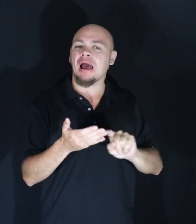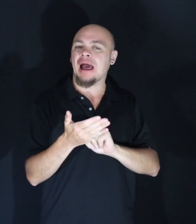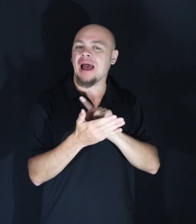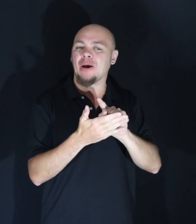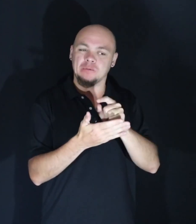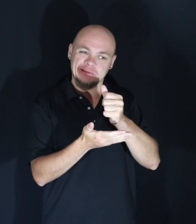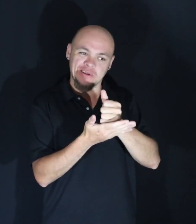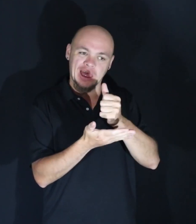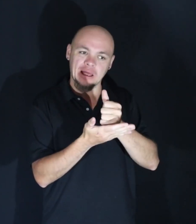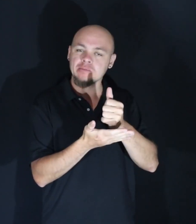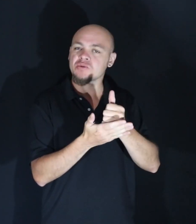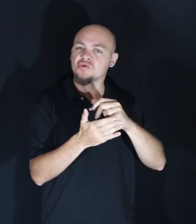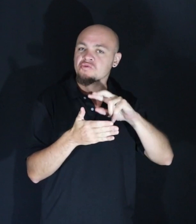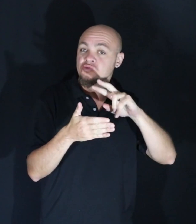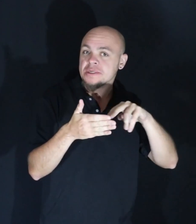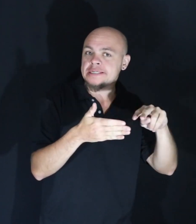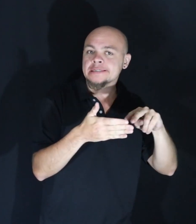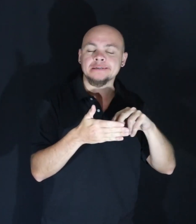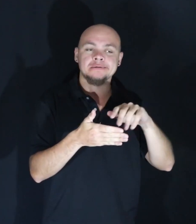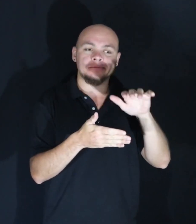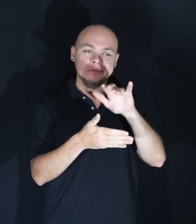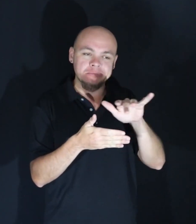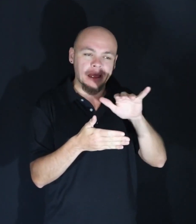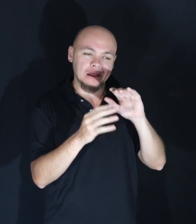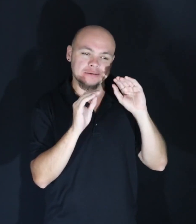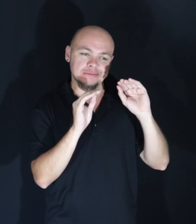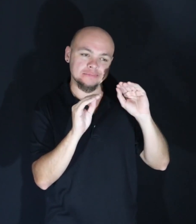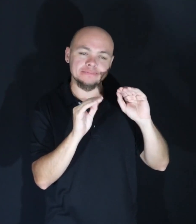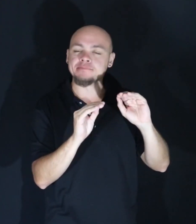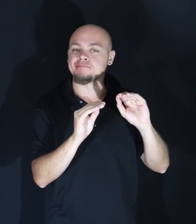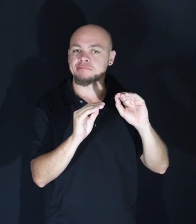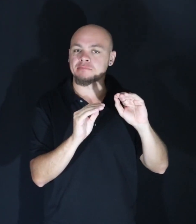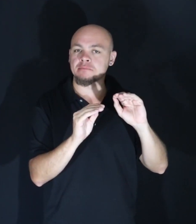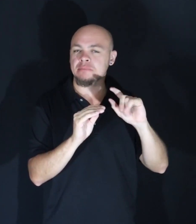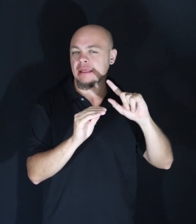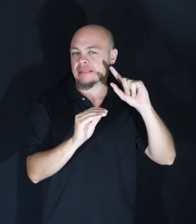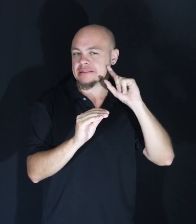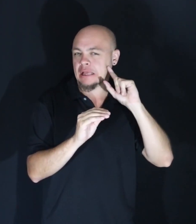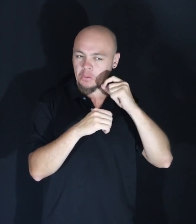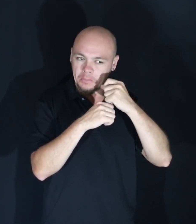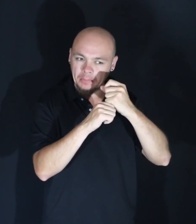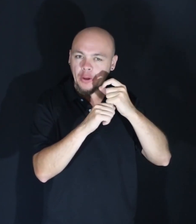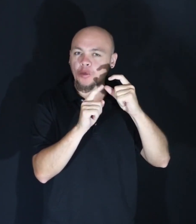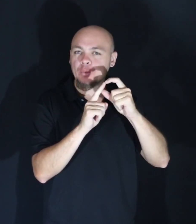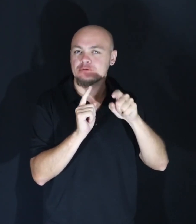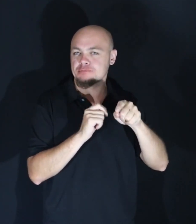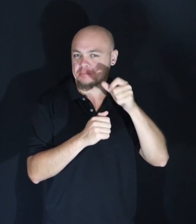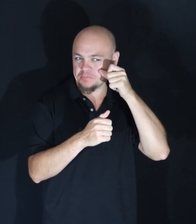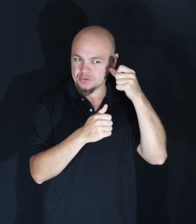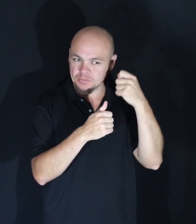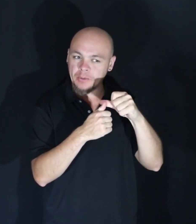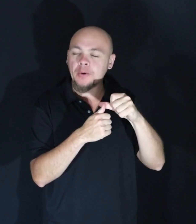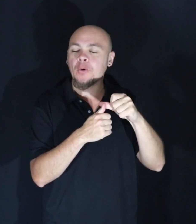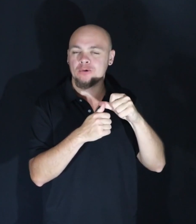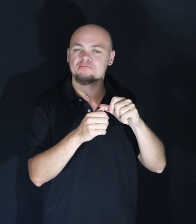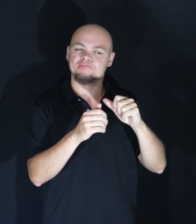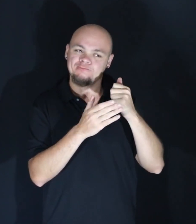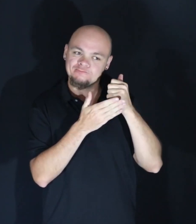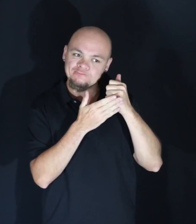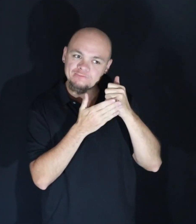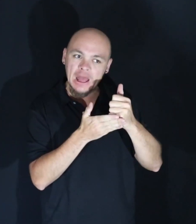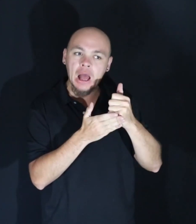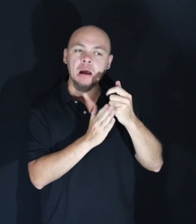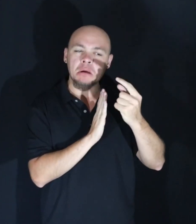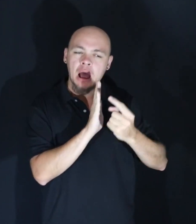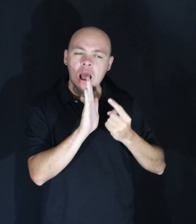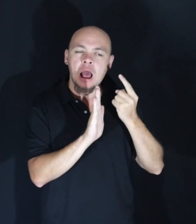help. Help to read, help to spell, help to remember the sounds that make up words. Hours of help to make sure he catches